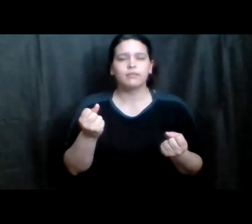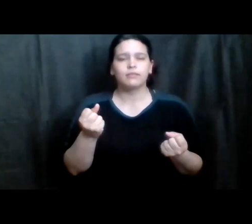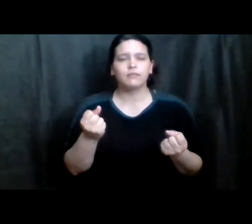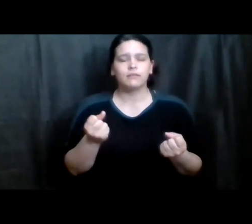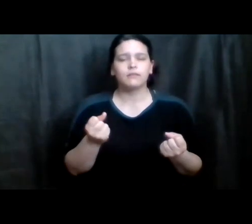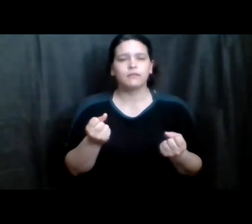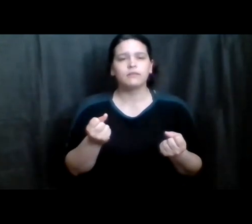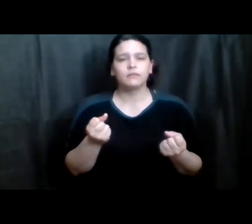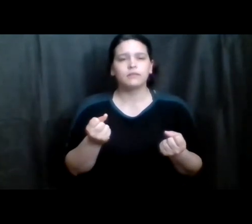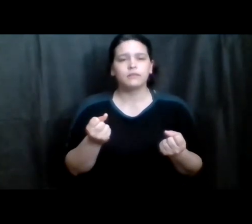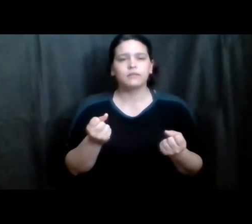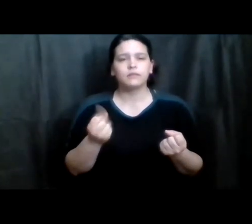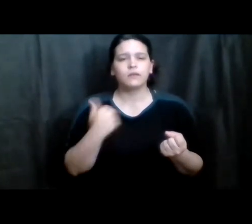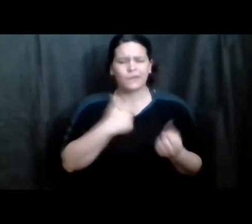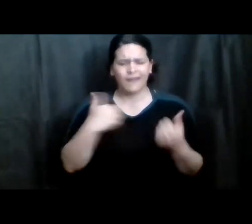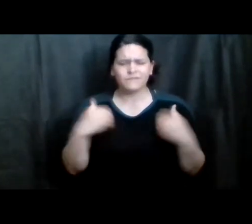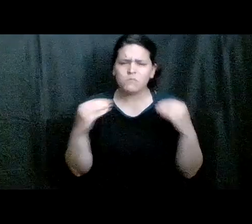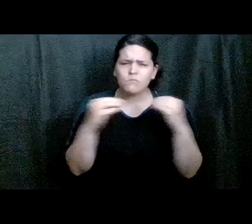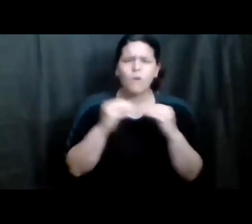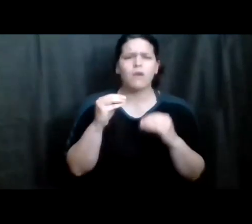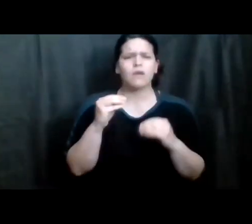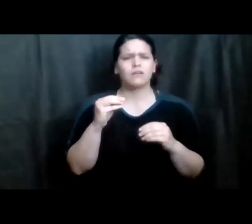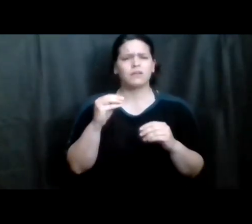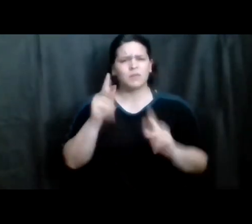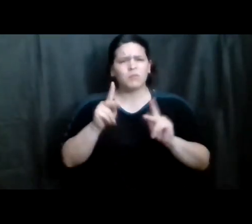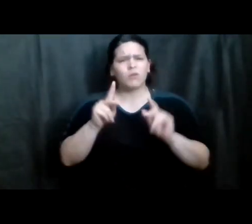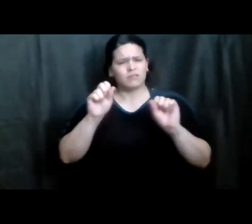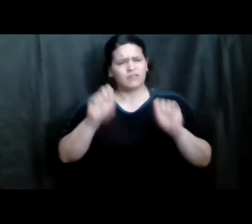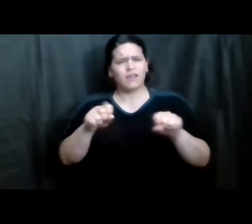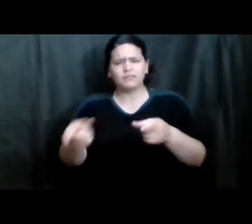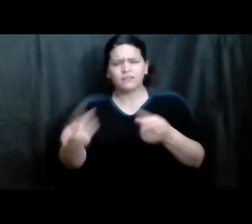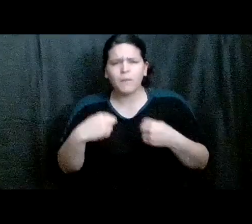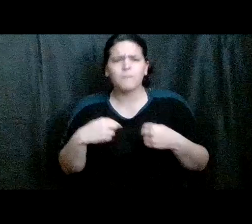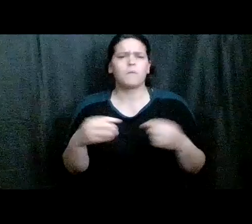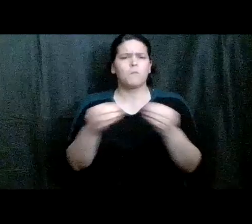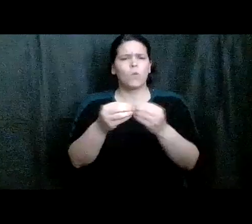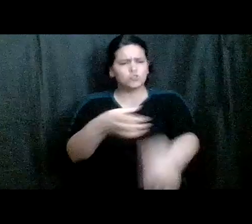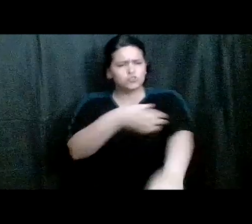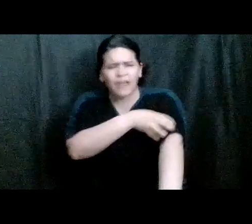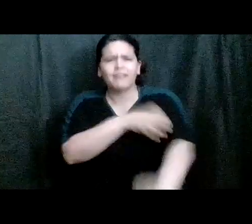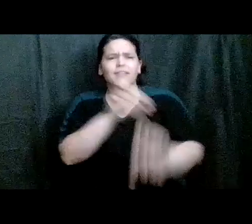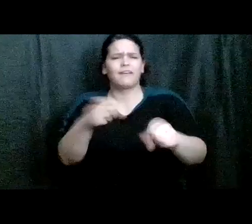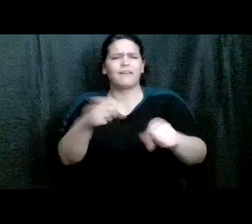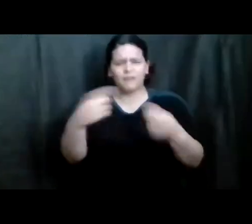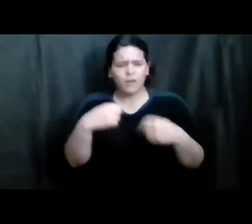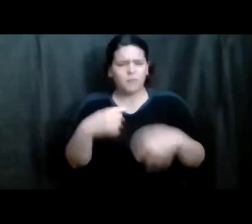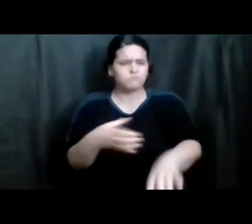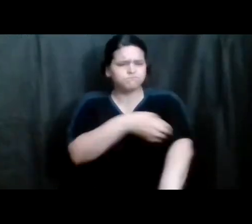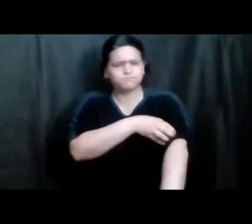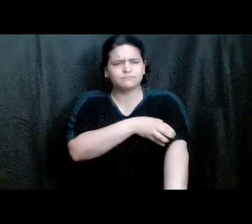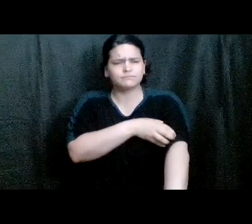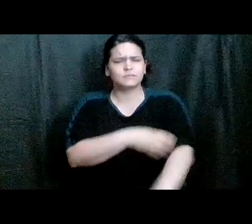and that we have even more that can come to us when we tap into these ancestral ways of knowing, of being with land,